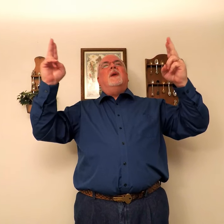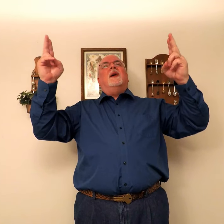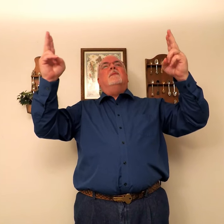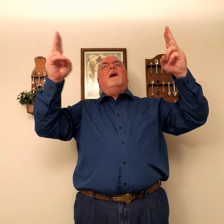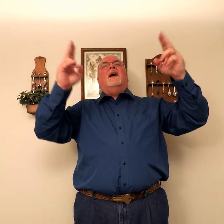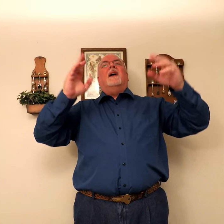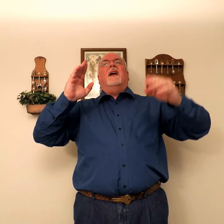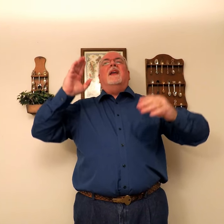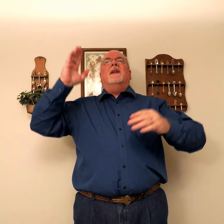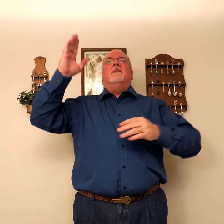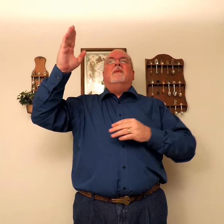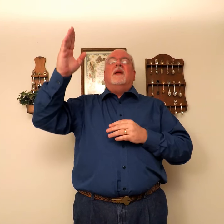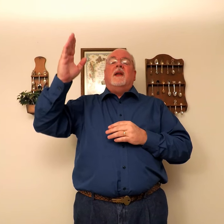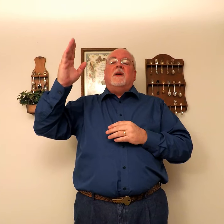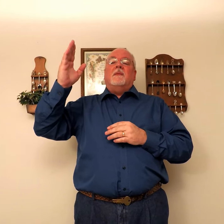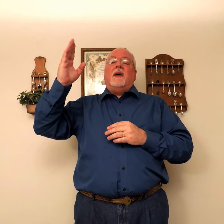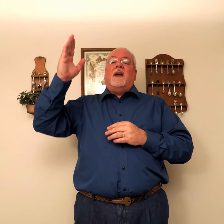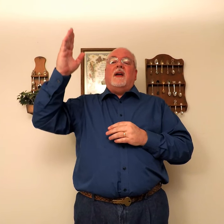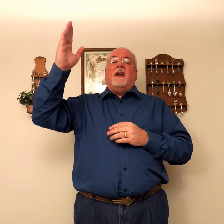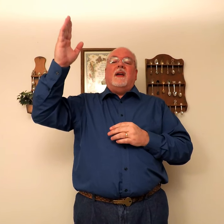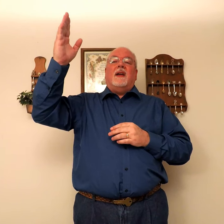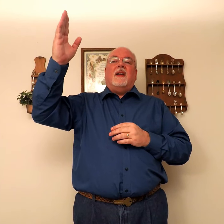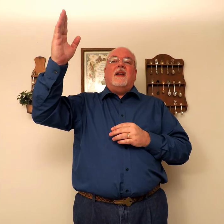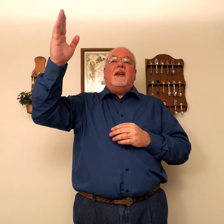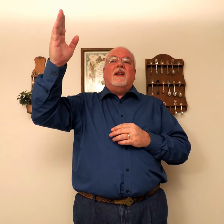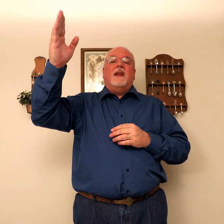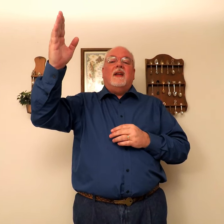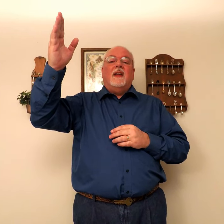hallelujah, by and by,